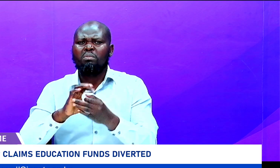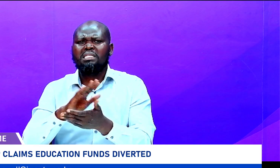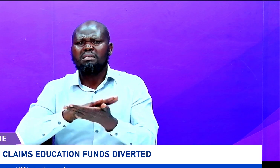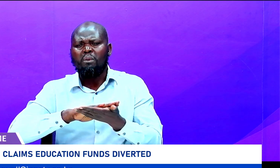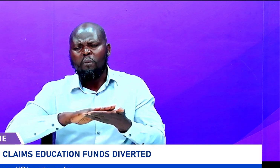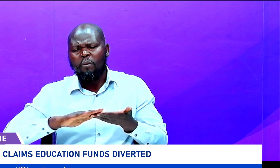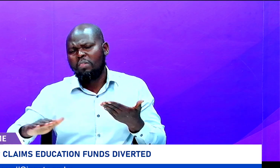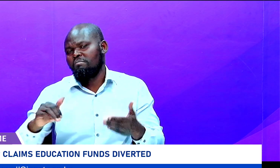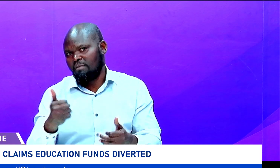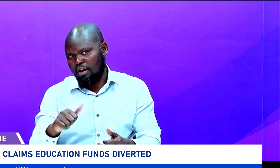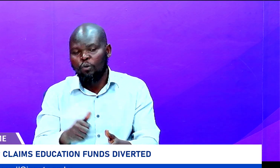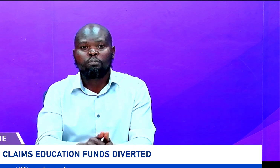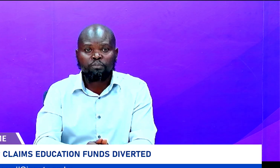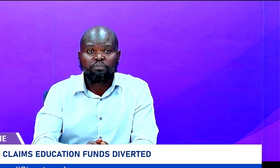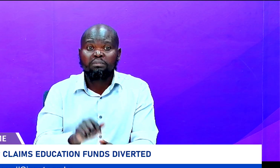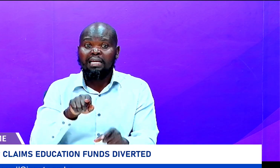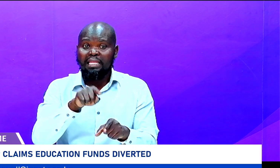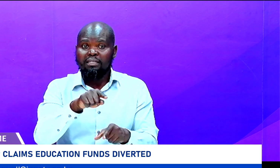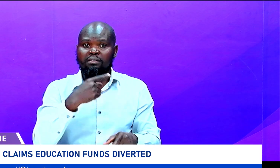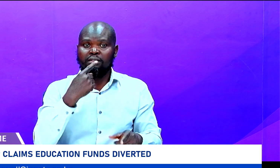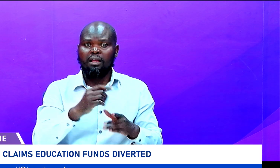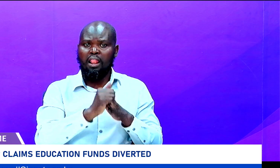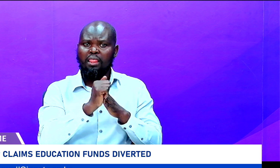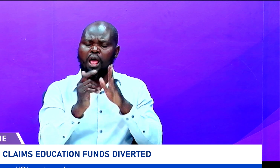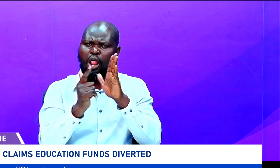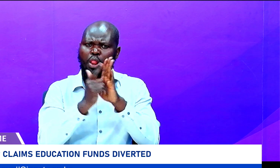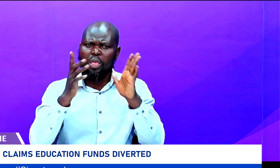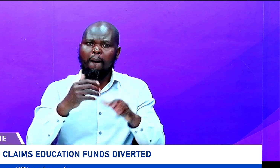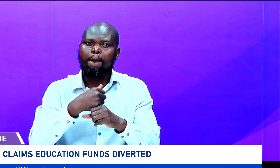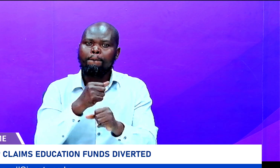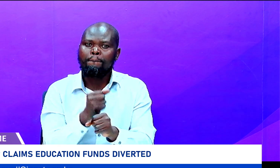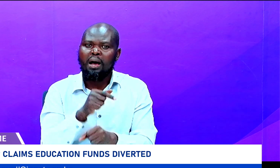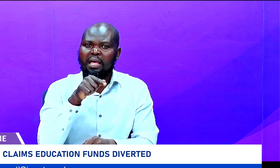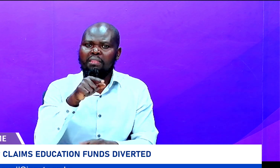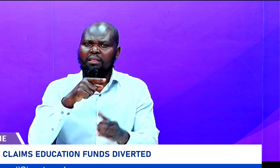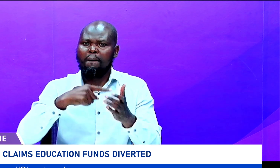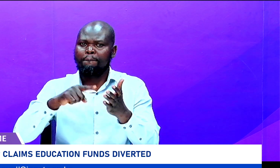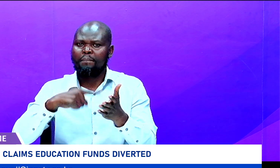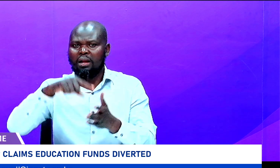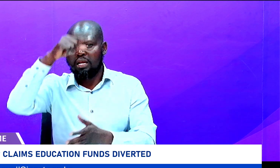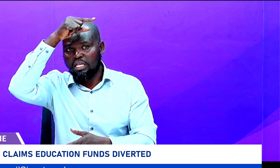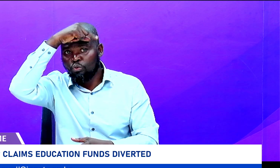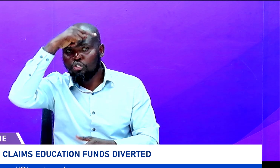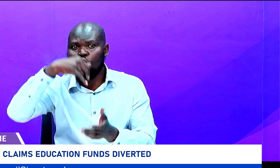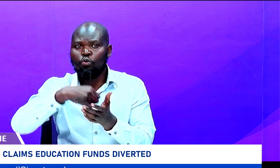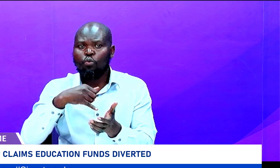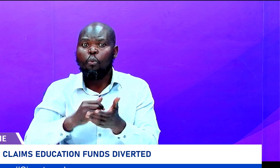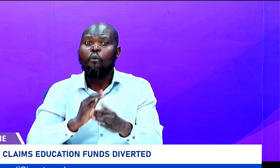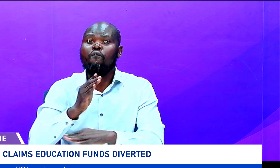engaging in his promises to disband adequate capitation fund for the sector. She said the crisis has left